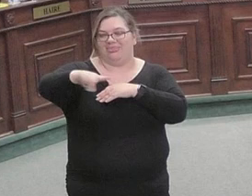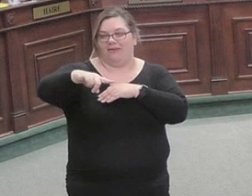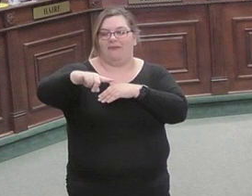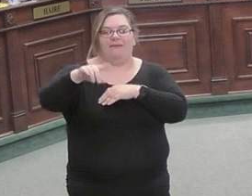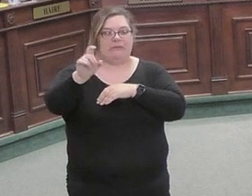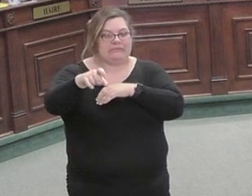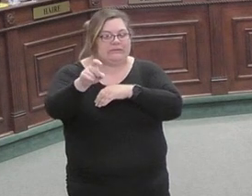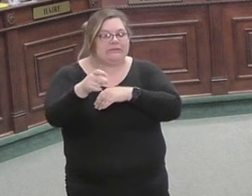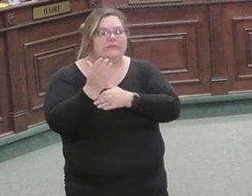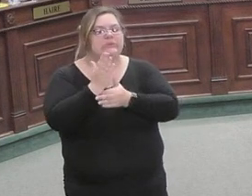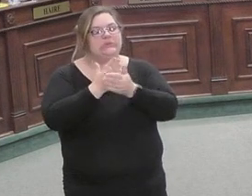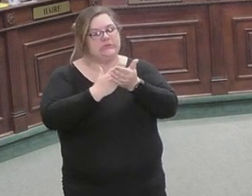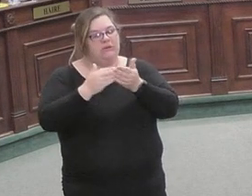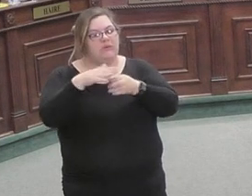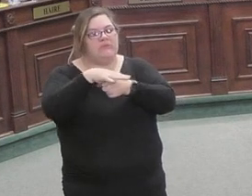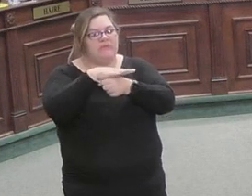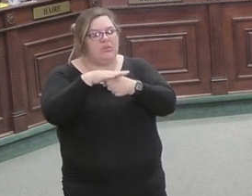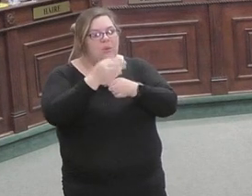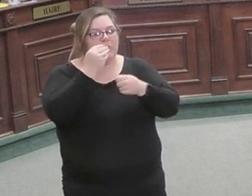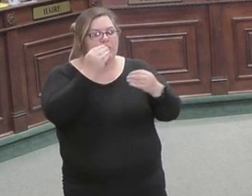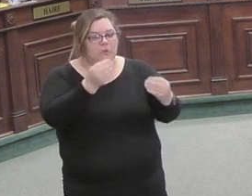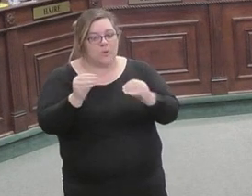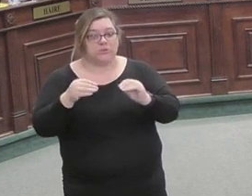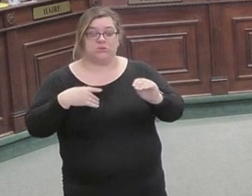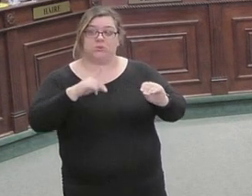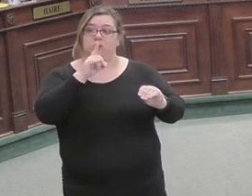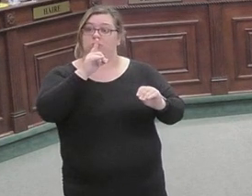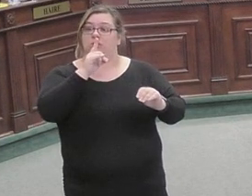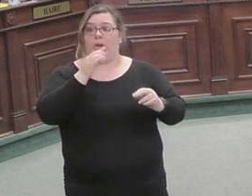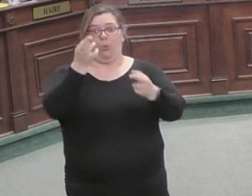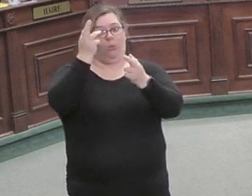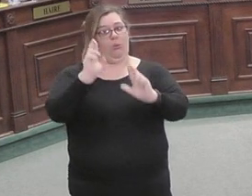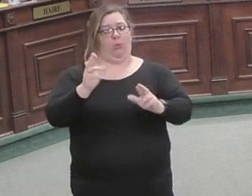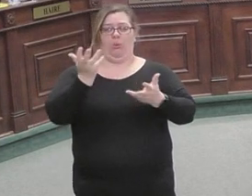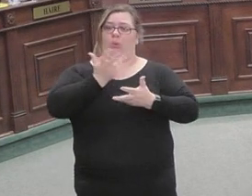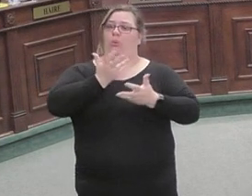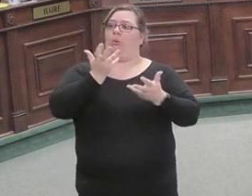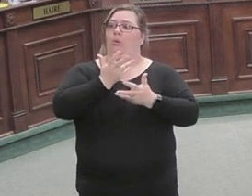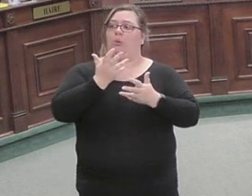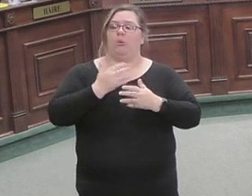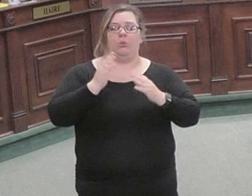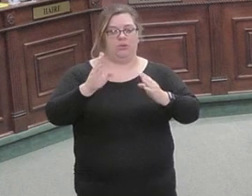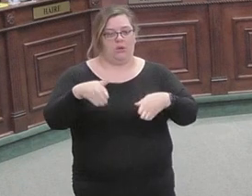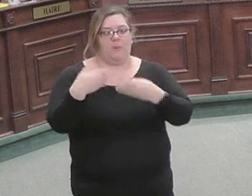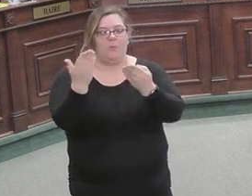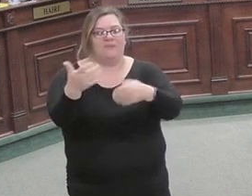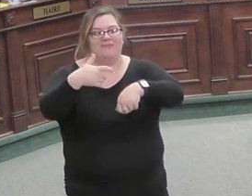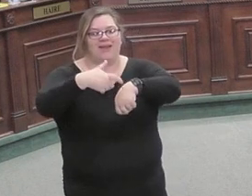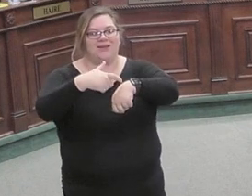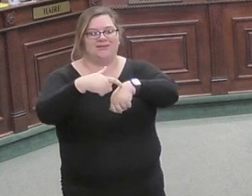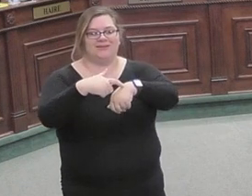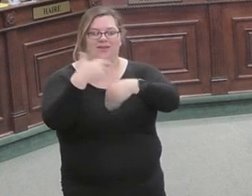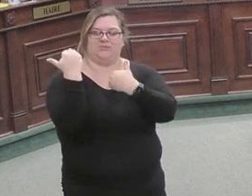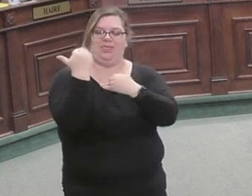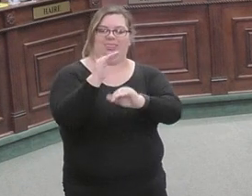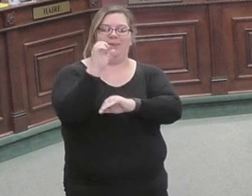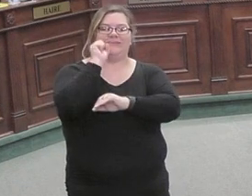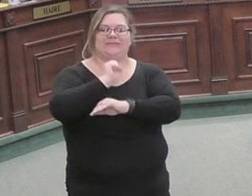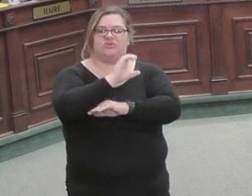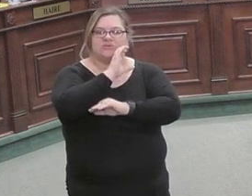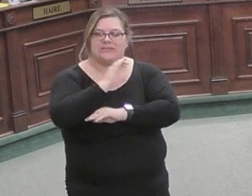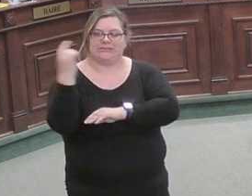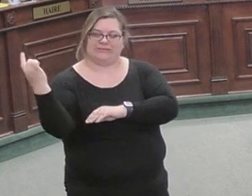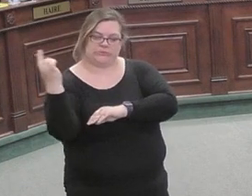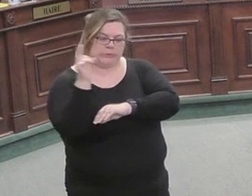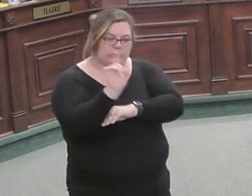our local grocery stores, and hats off to them for this, are providing times just for seniors to come in and get the